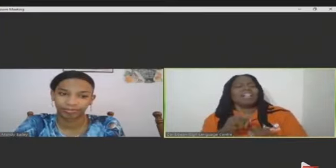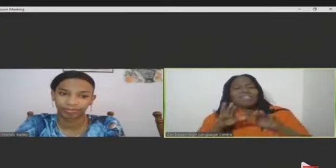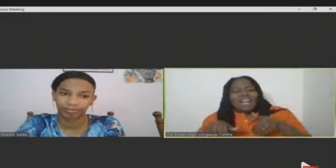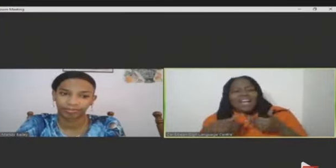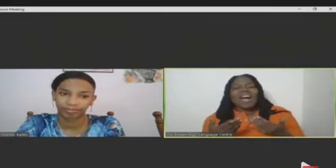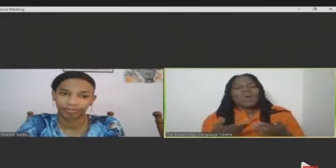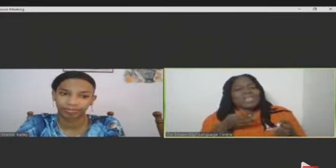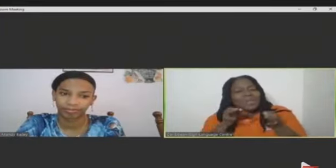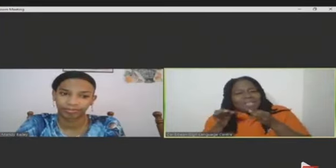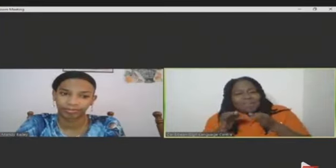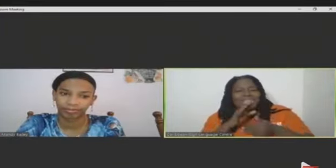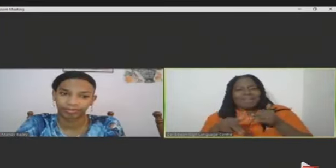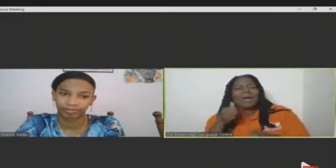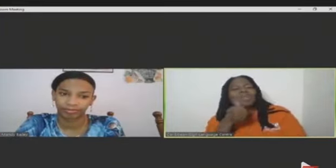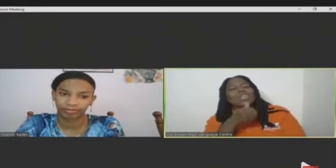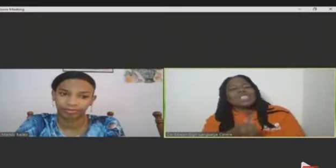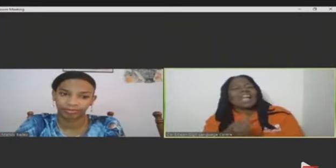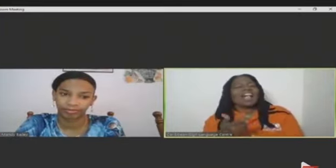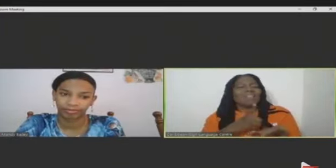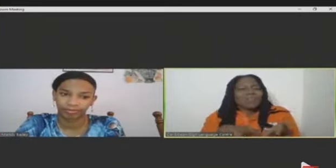yourself?